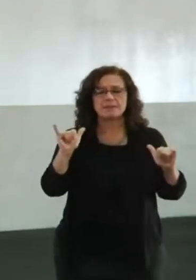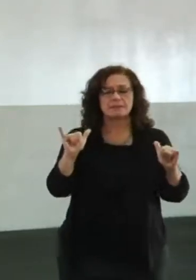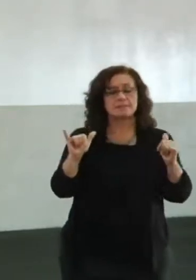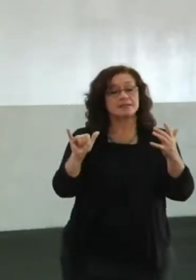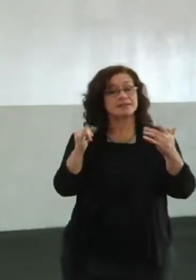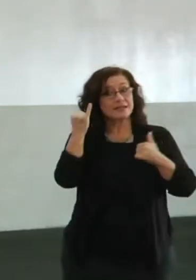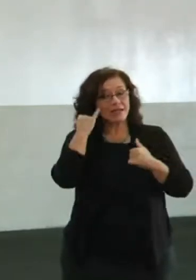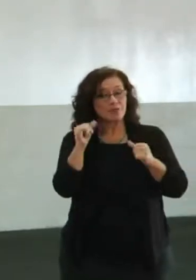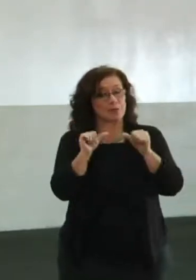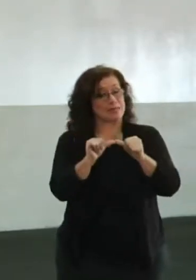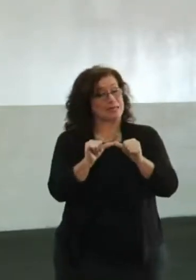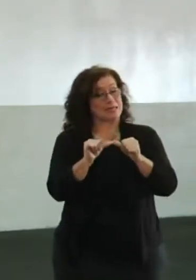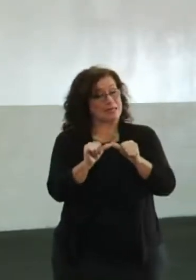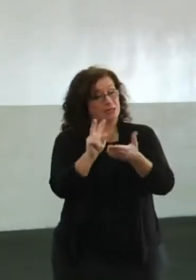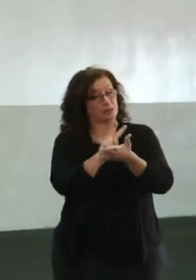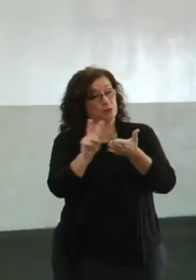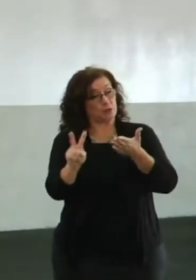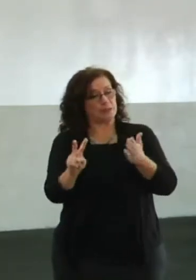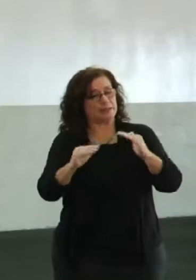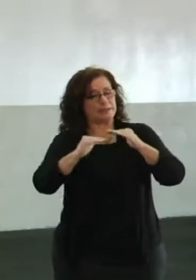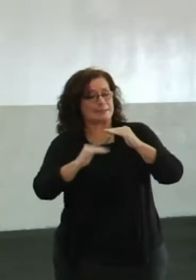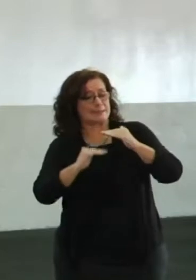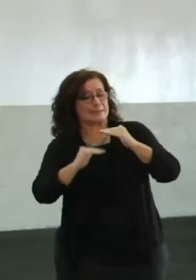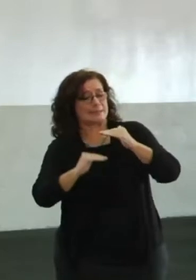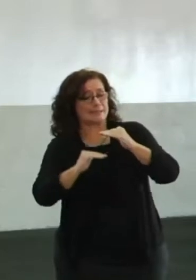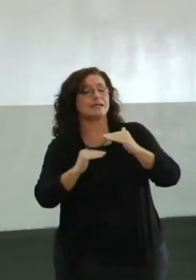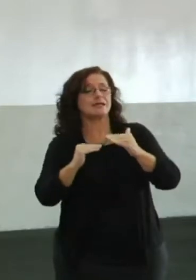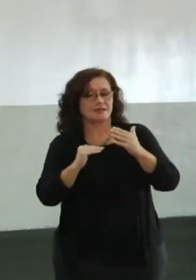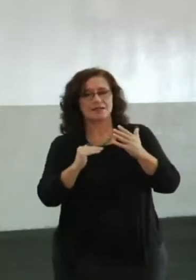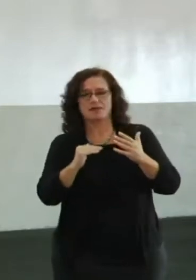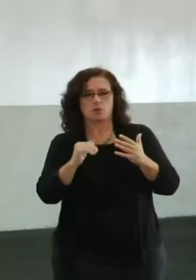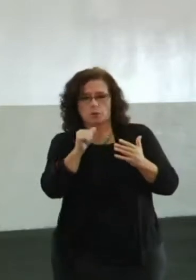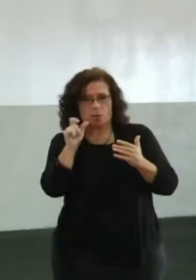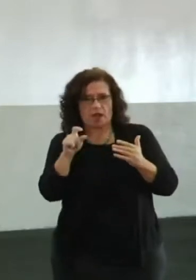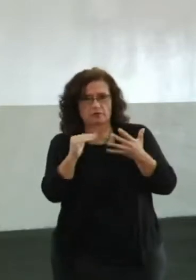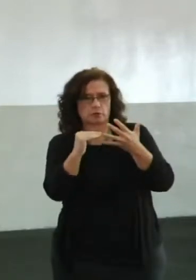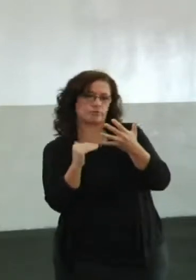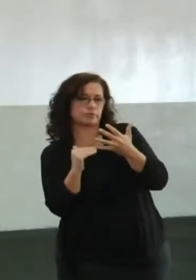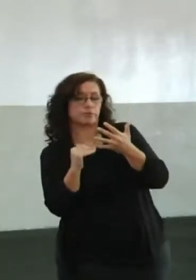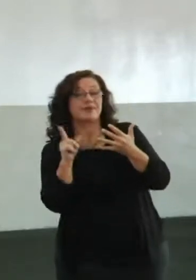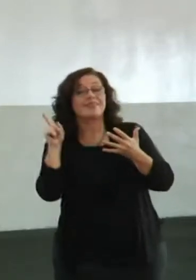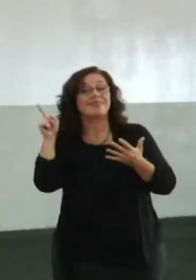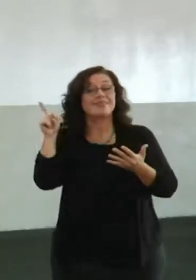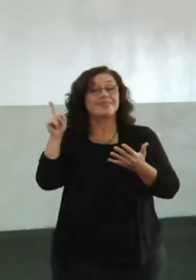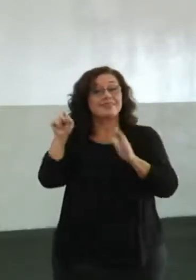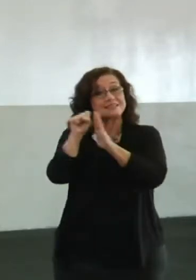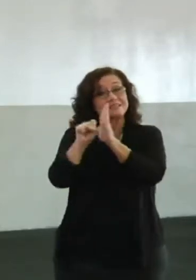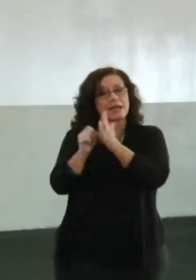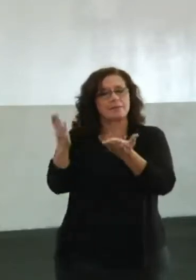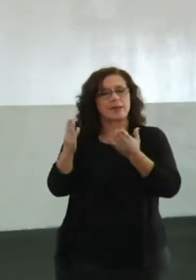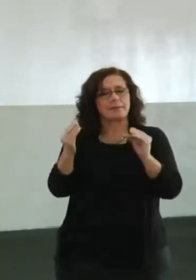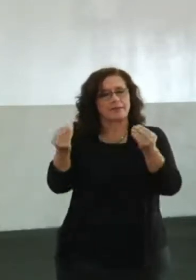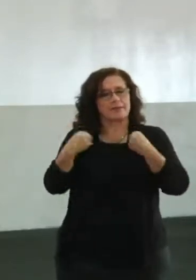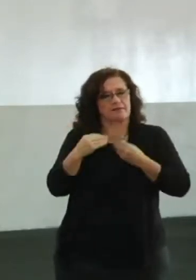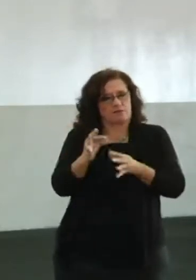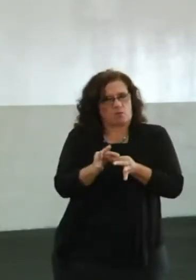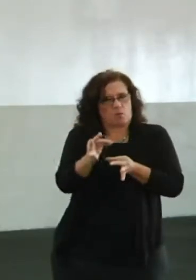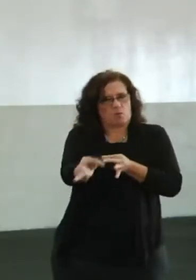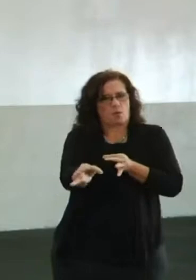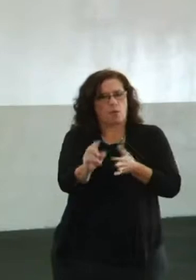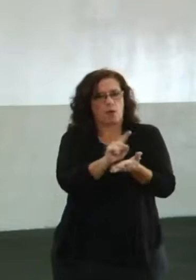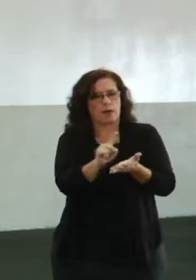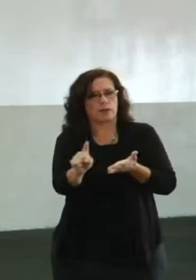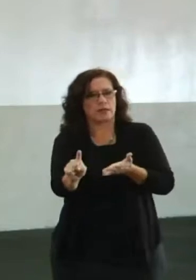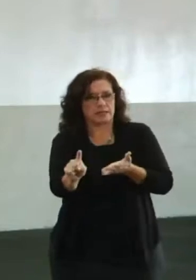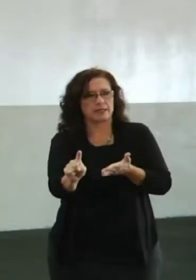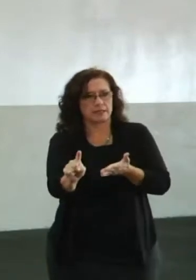negative for 2 weeks like we are, we'll head into purple. But then we may get a 1-week extension. And that 1-week extension is so important. And we're